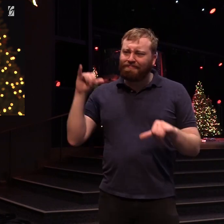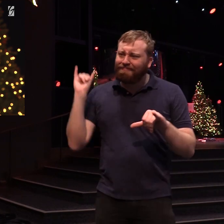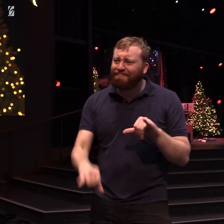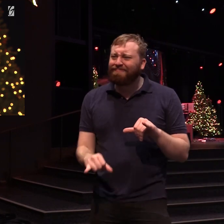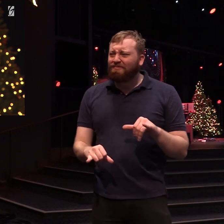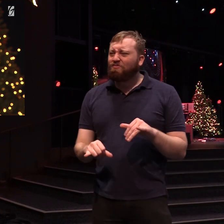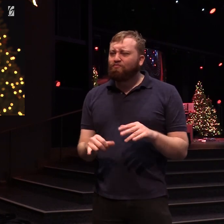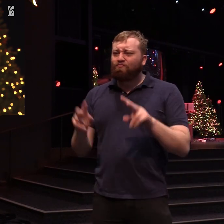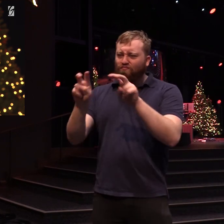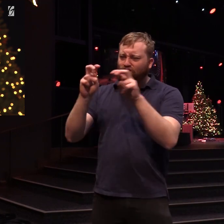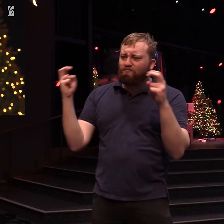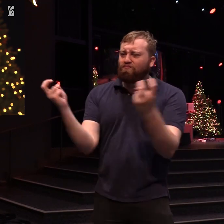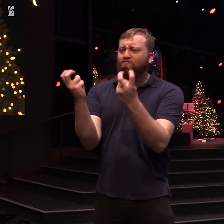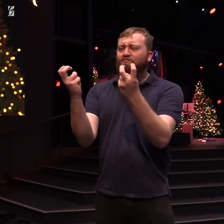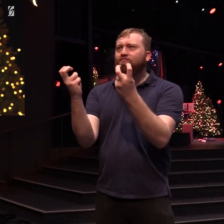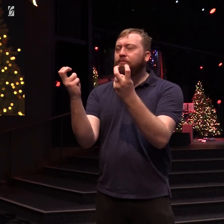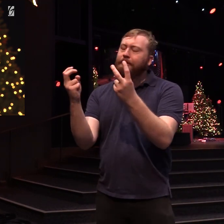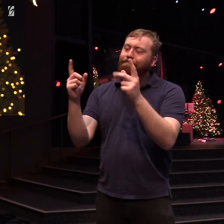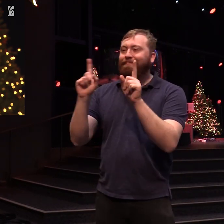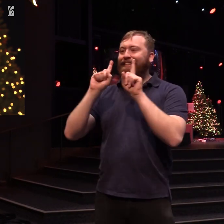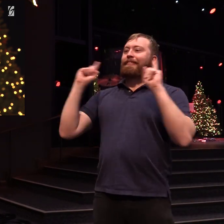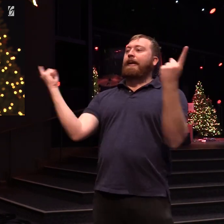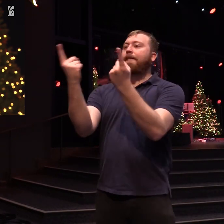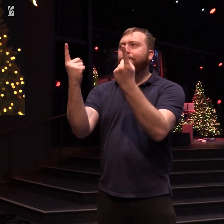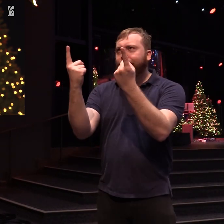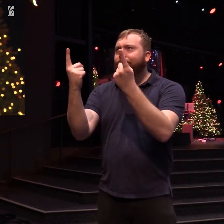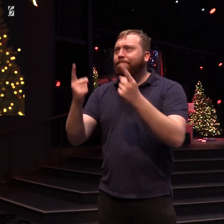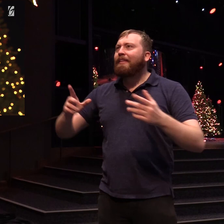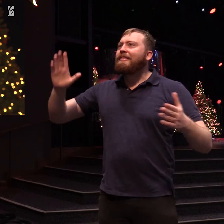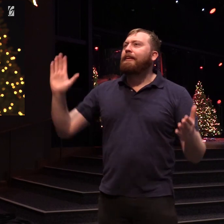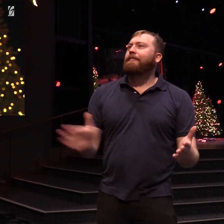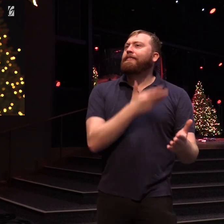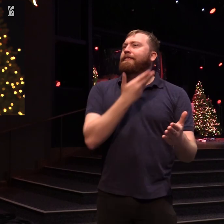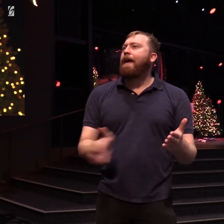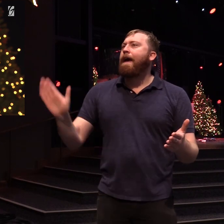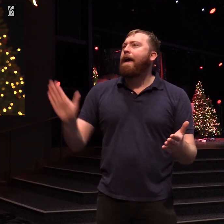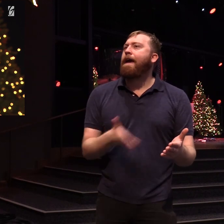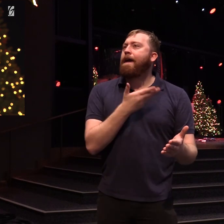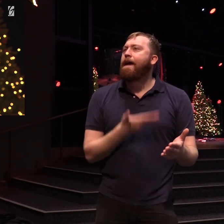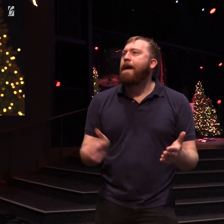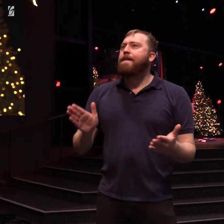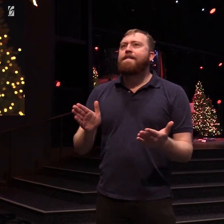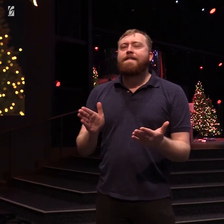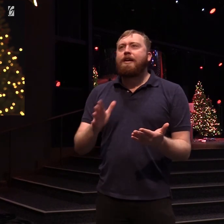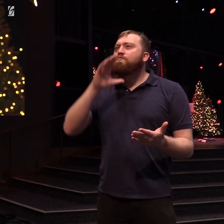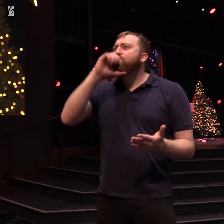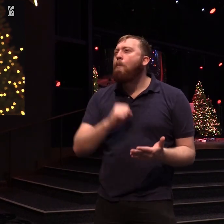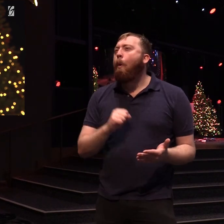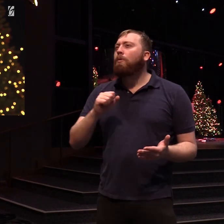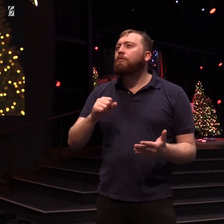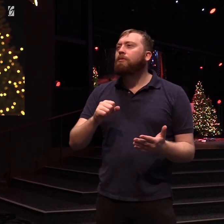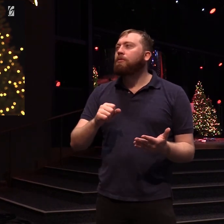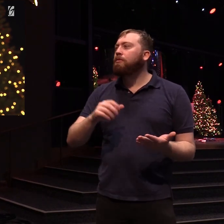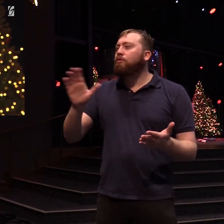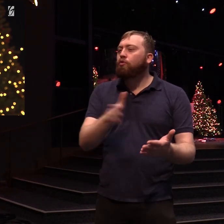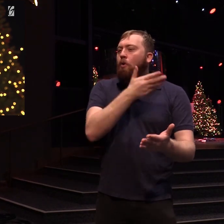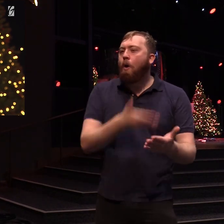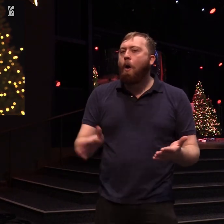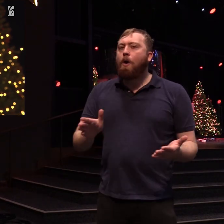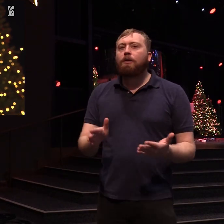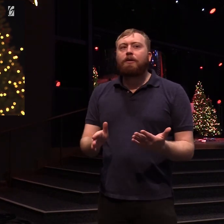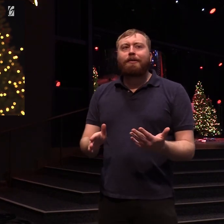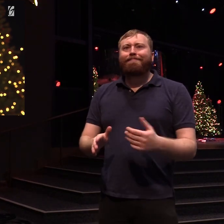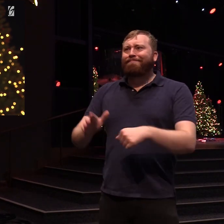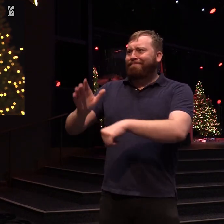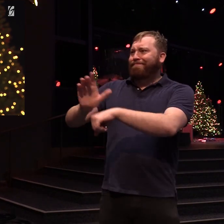collapsed building, and they sang this old hymn. The church's one foundation is Jesus